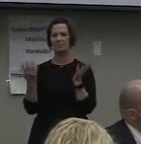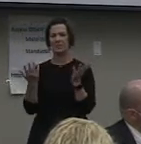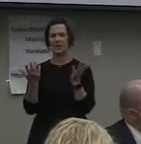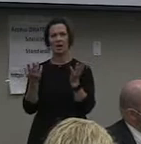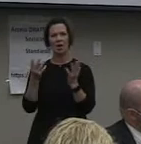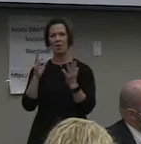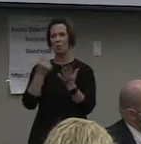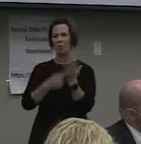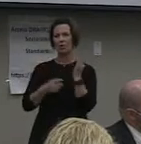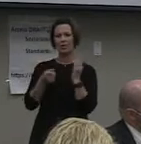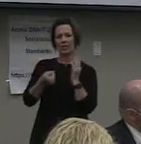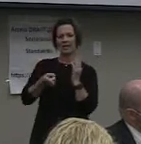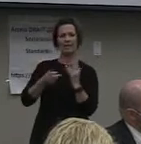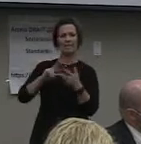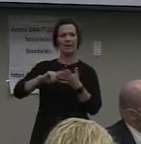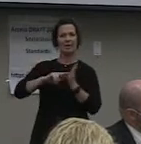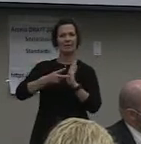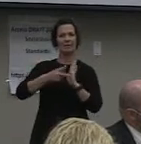this presuppose?